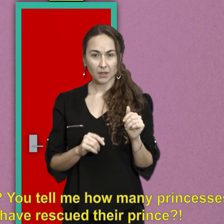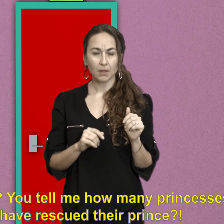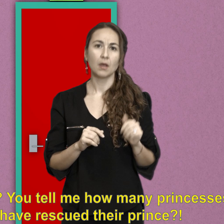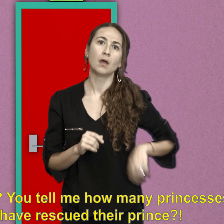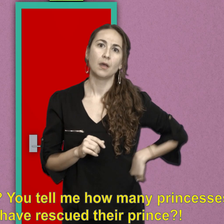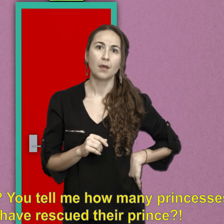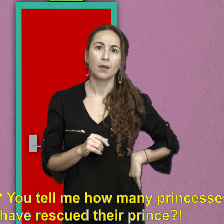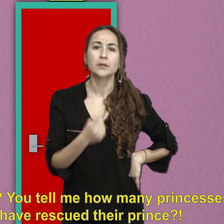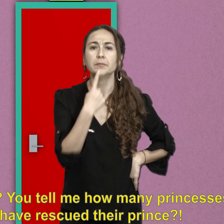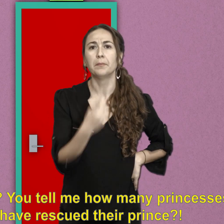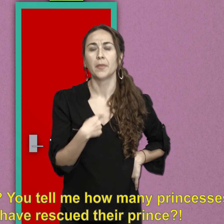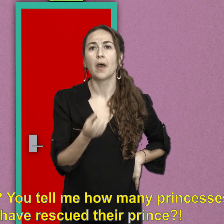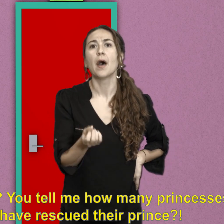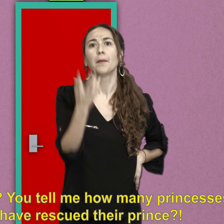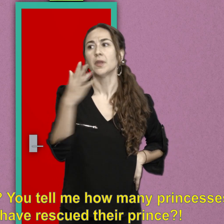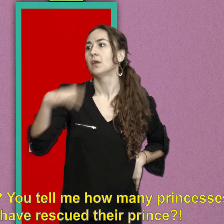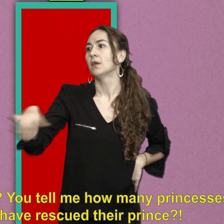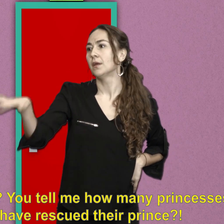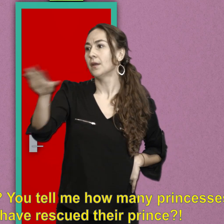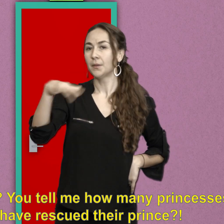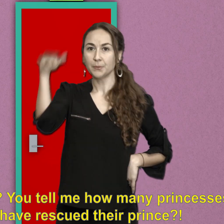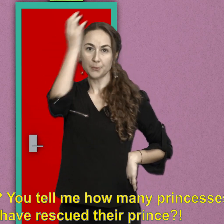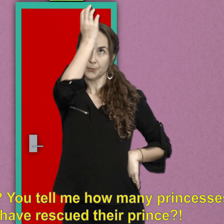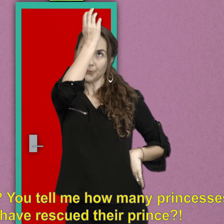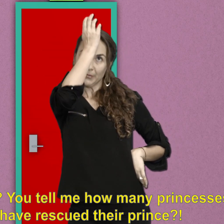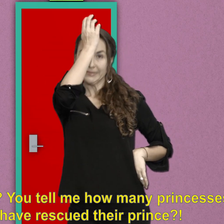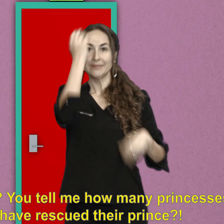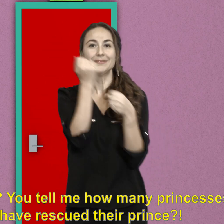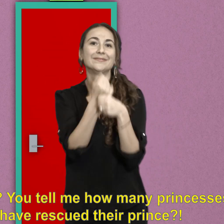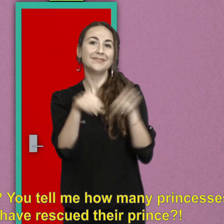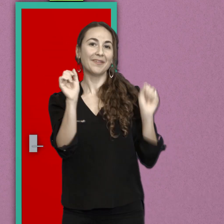What? You tell me how many princesses have rescued their prince.